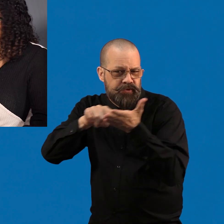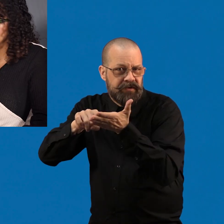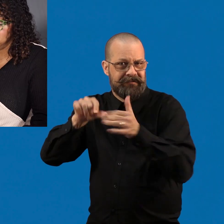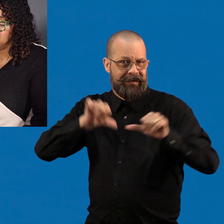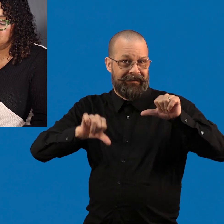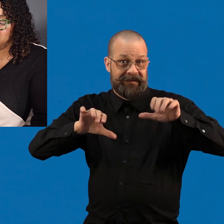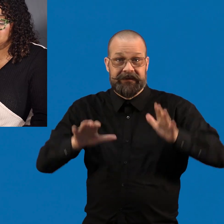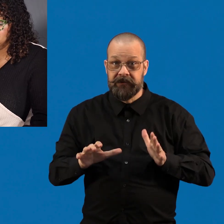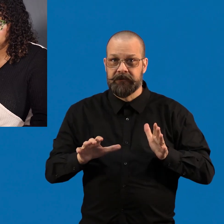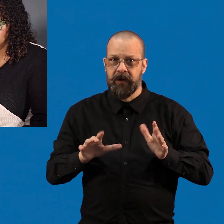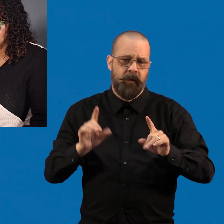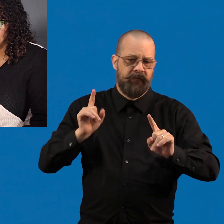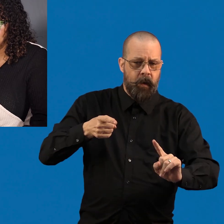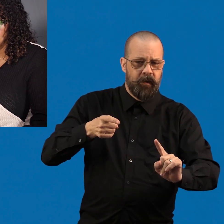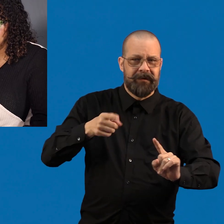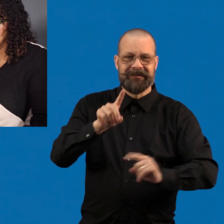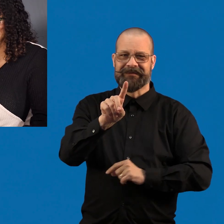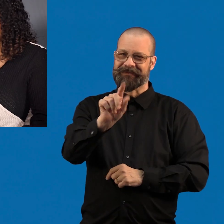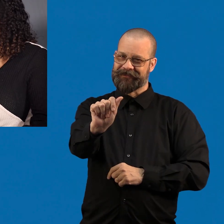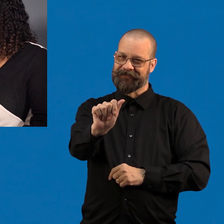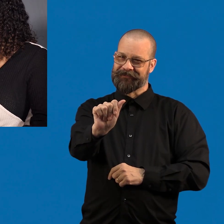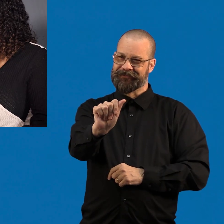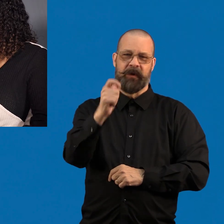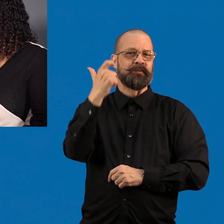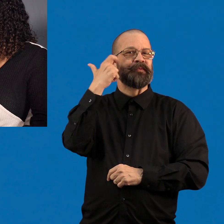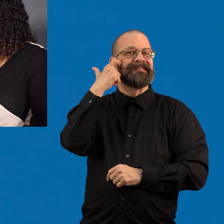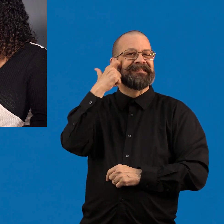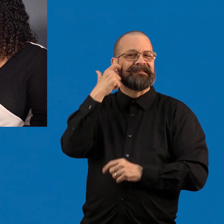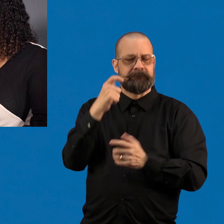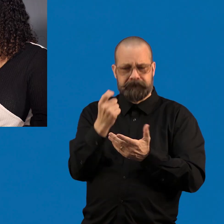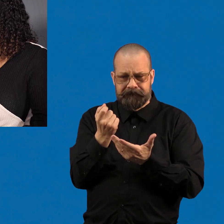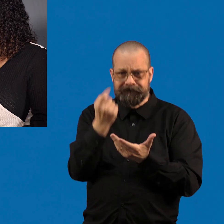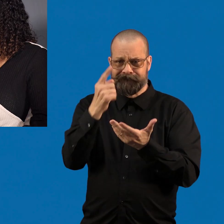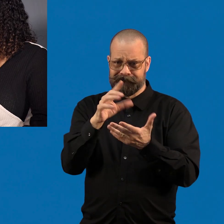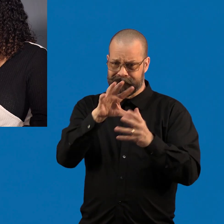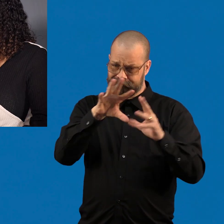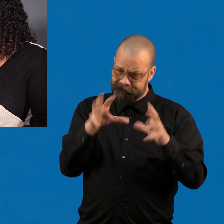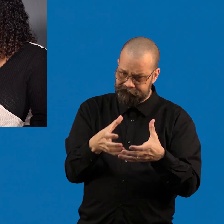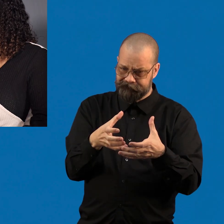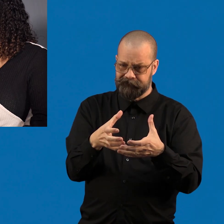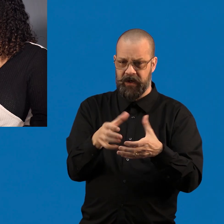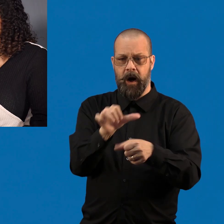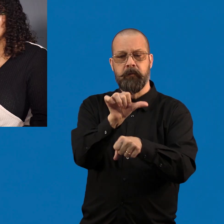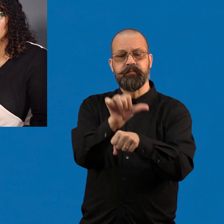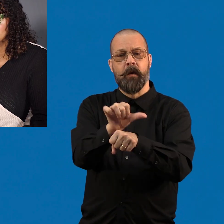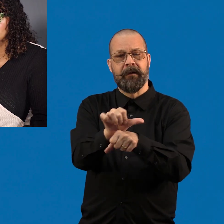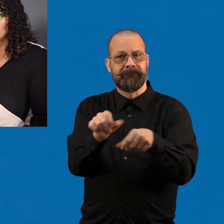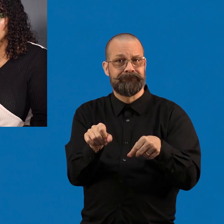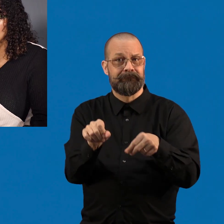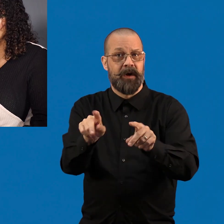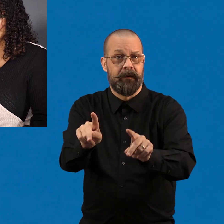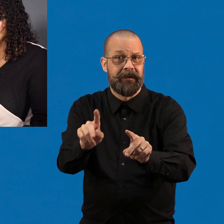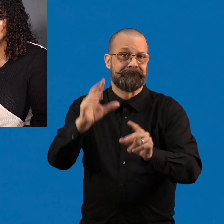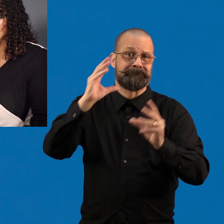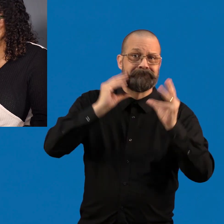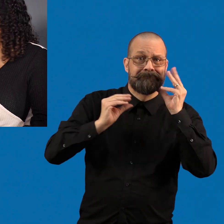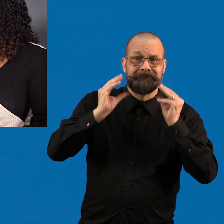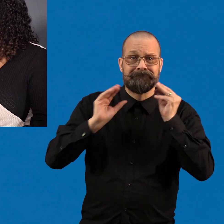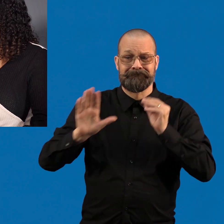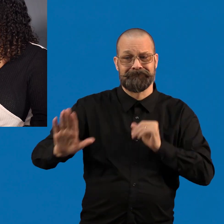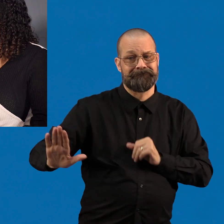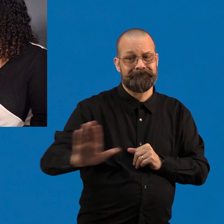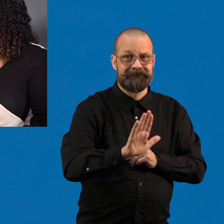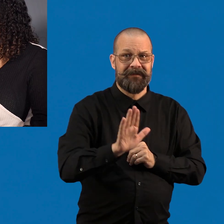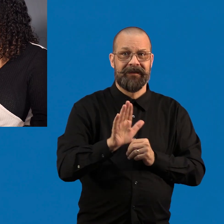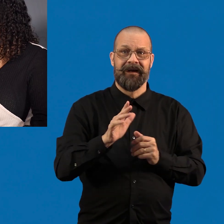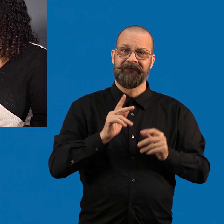on disability, with our most recent study focusing on better understanding and improving employment opportunities and experiences